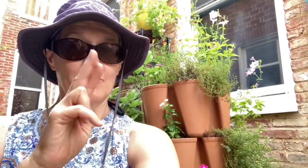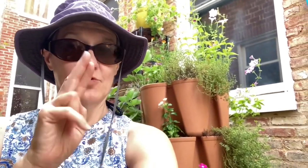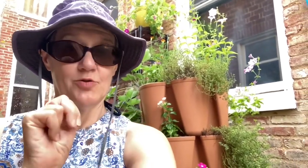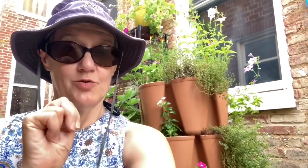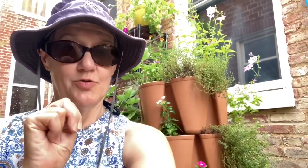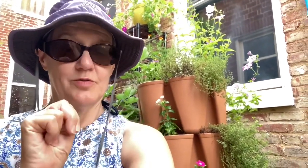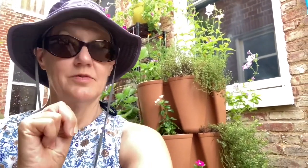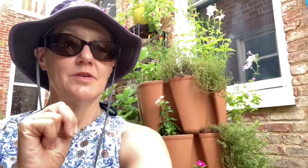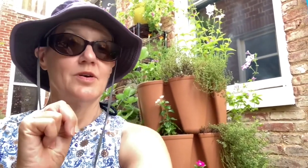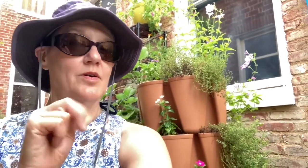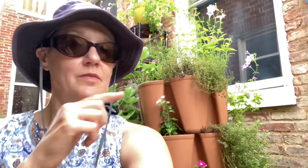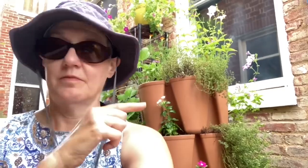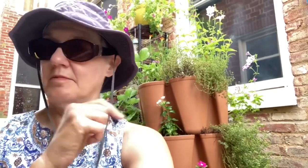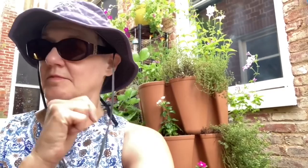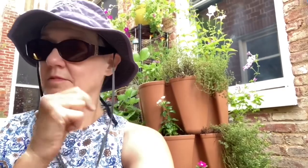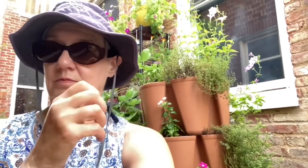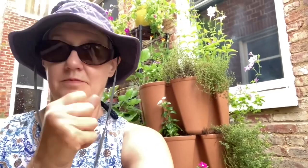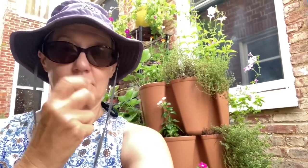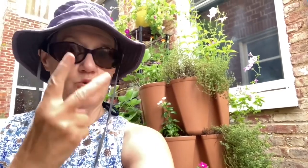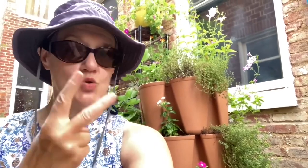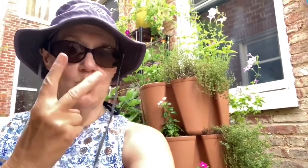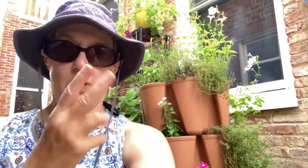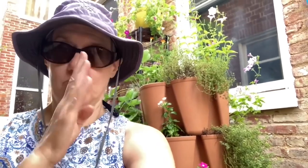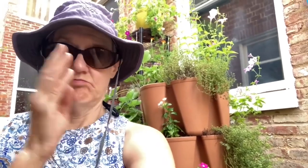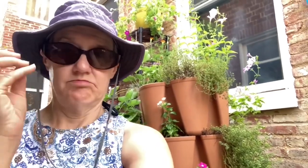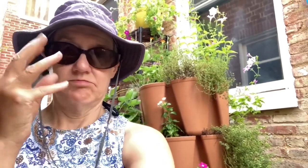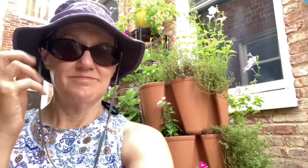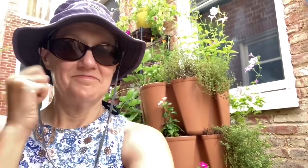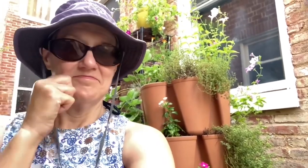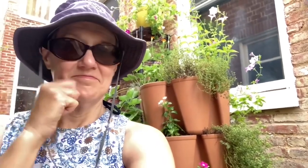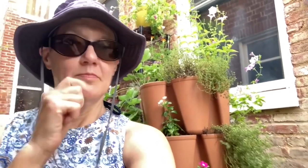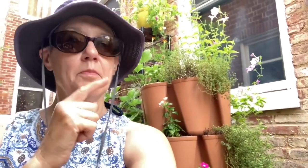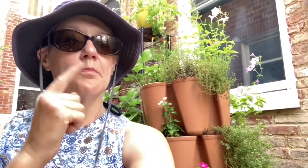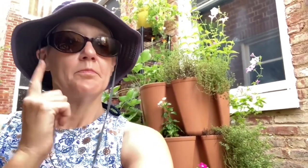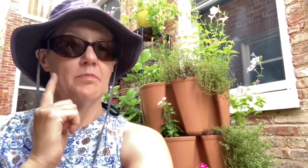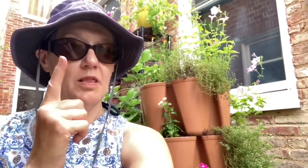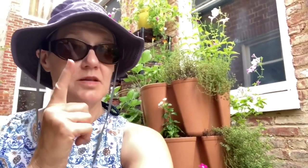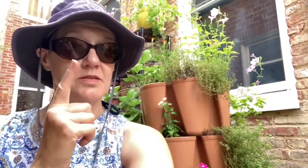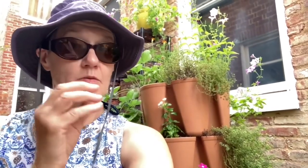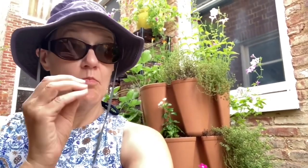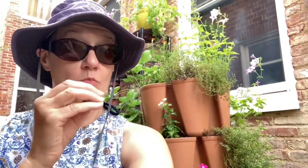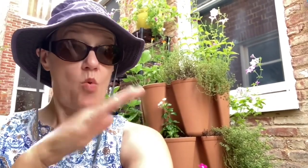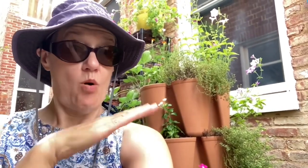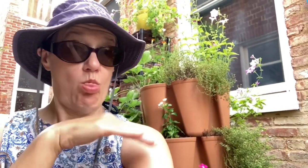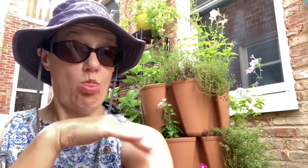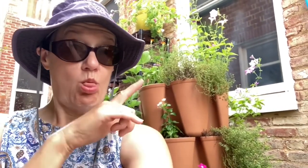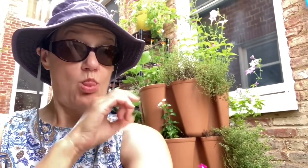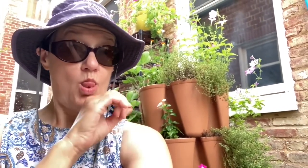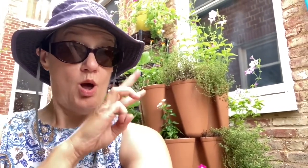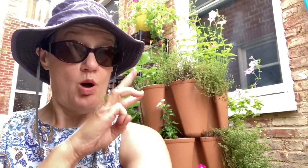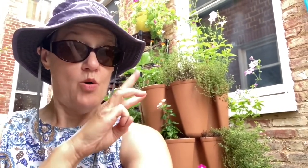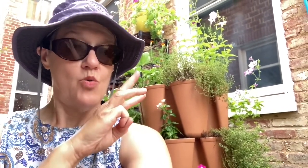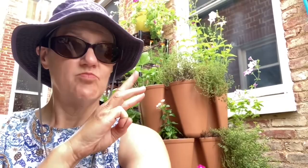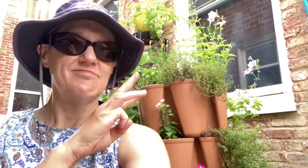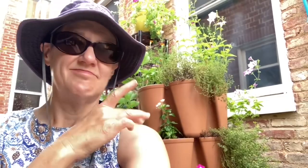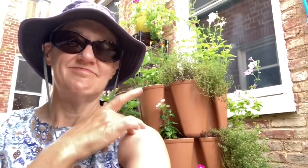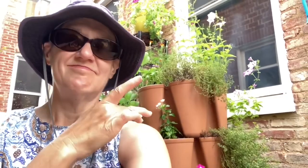green stalks a quarter turn. So they don't get 2 hours of direct sun every day. Plus, the lower tiers, they're